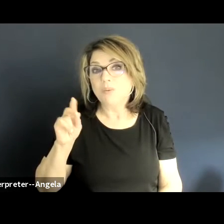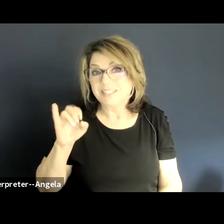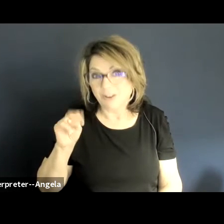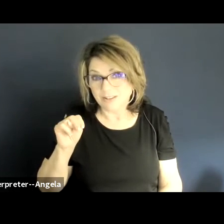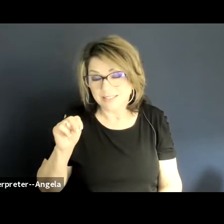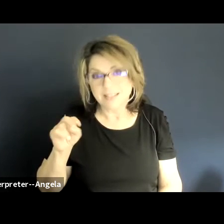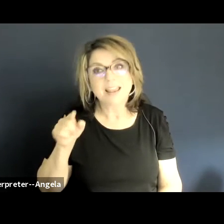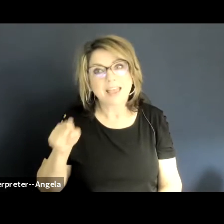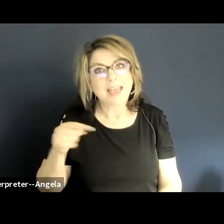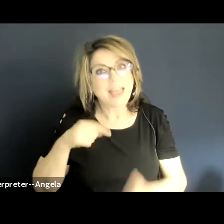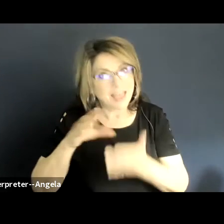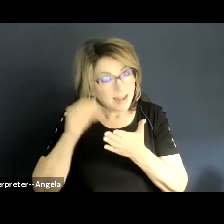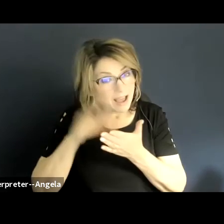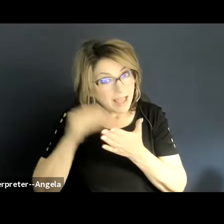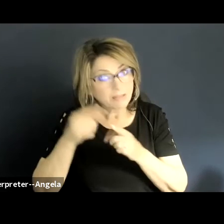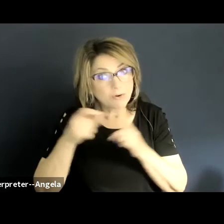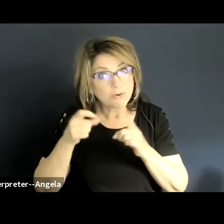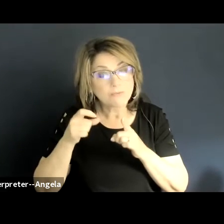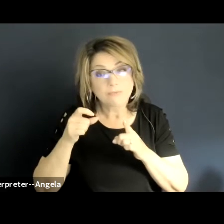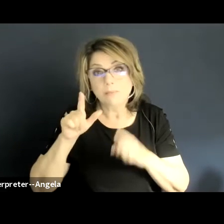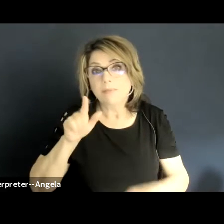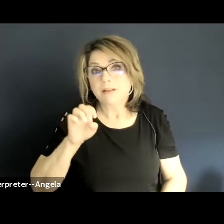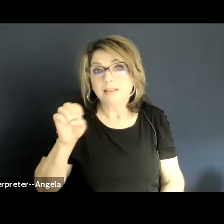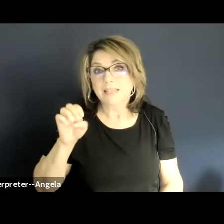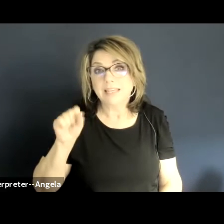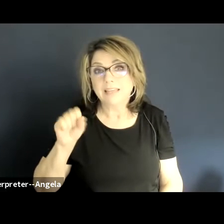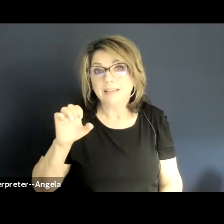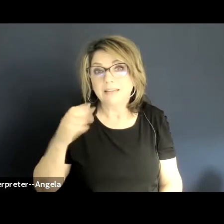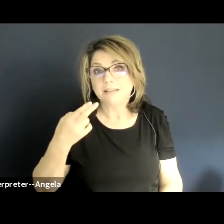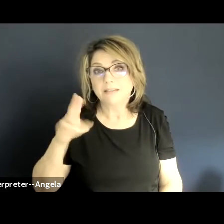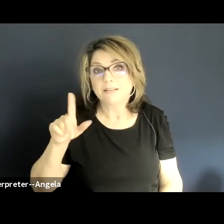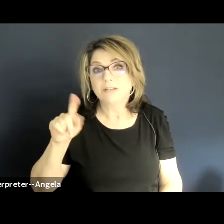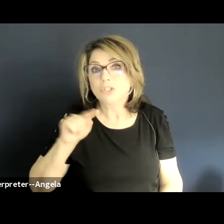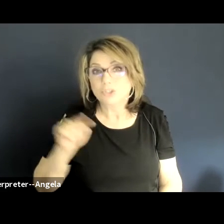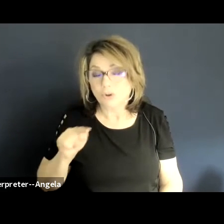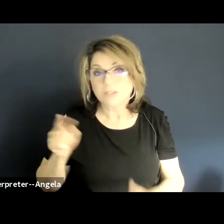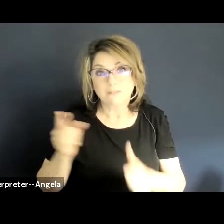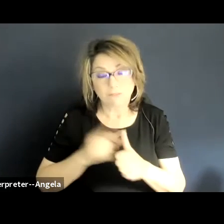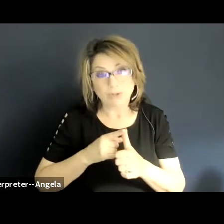about Medicaid managed care from was Lee Schultz, who was at Independence First in Milwaukee.